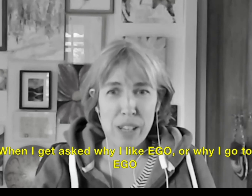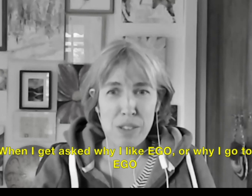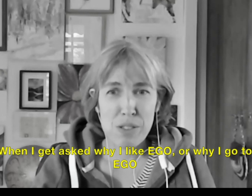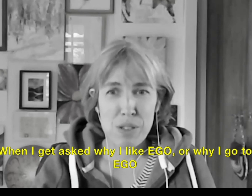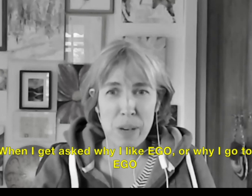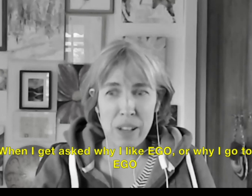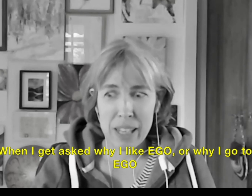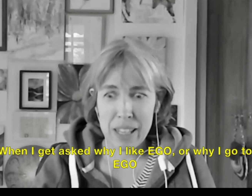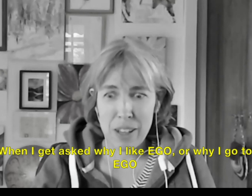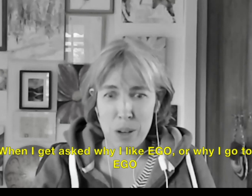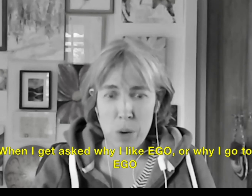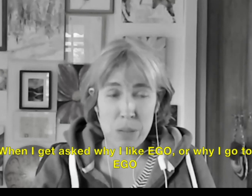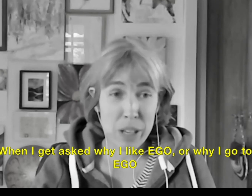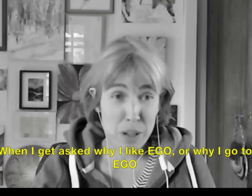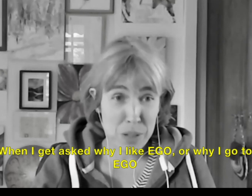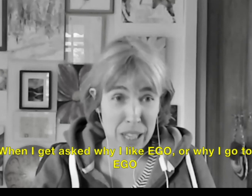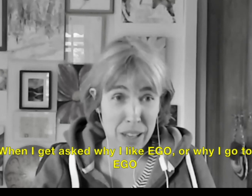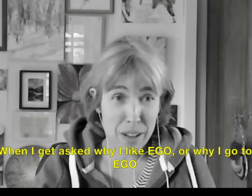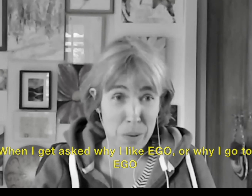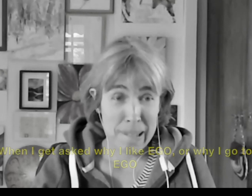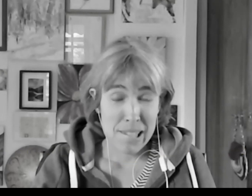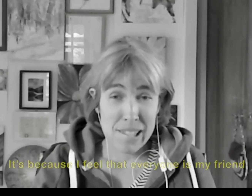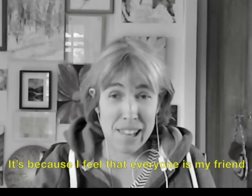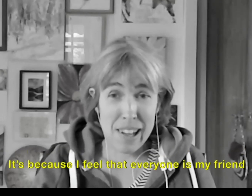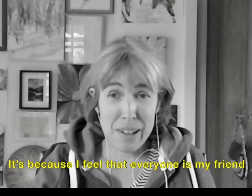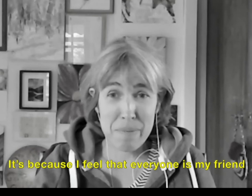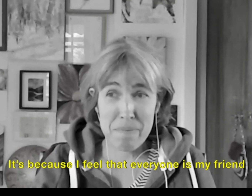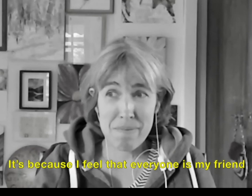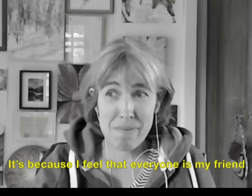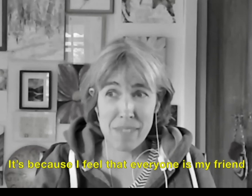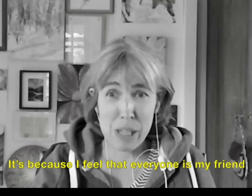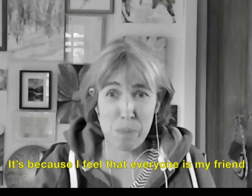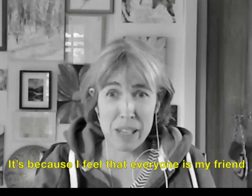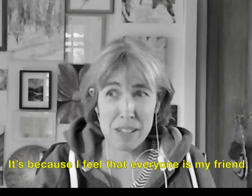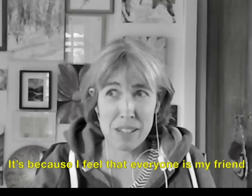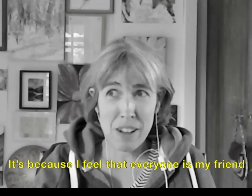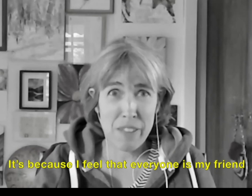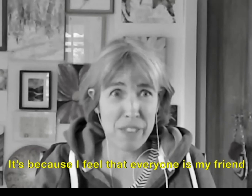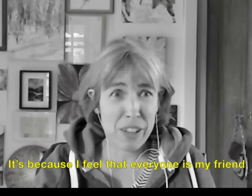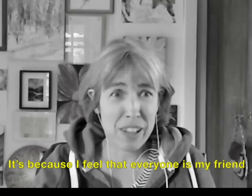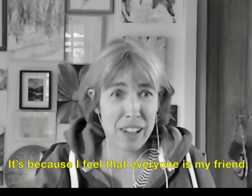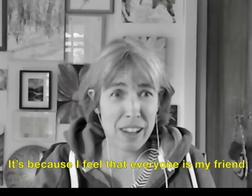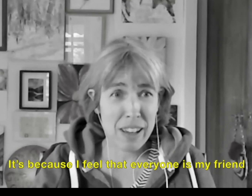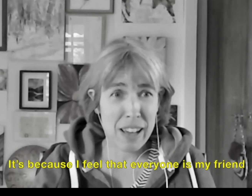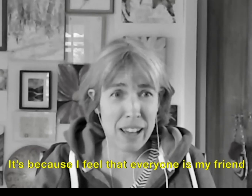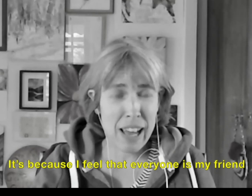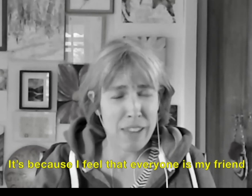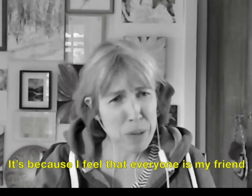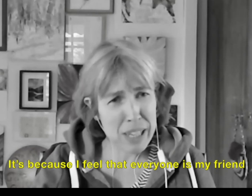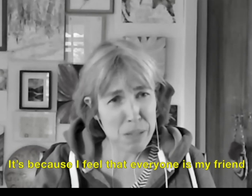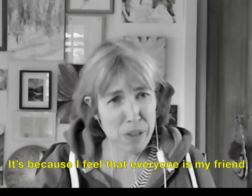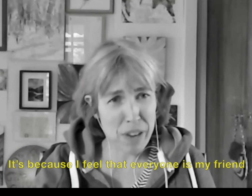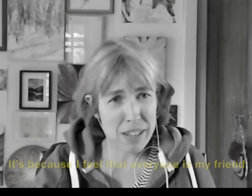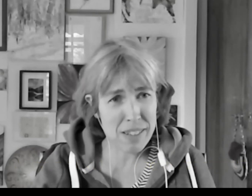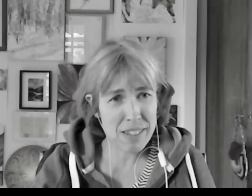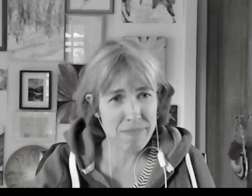why do I like Ego, why do I go to Ego, it's because I feel that everybody